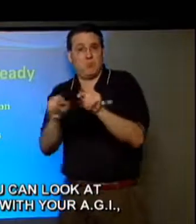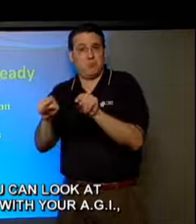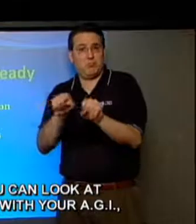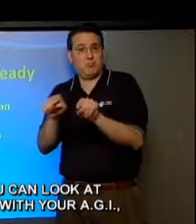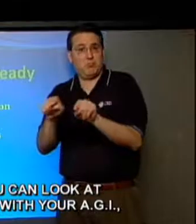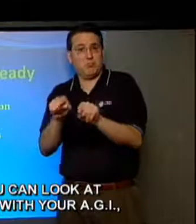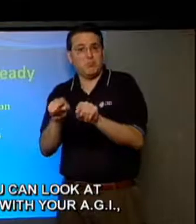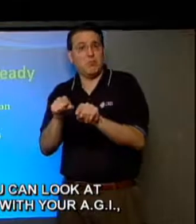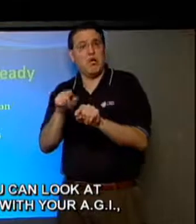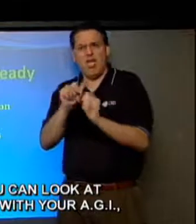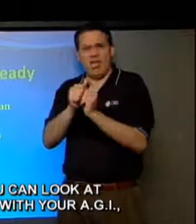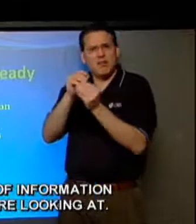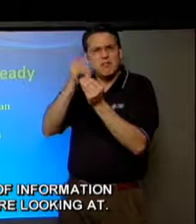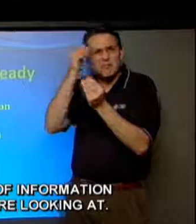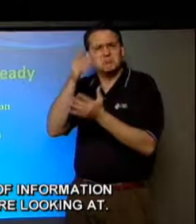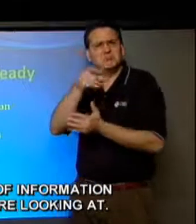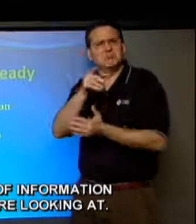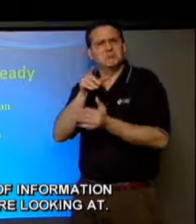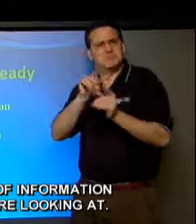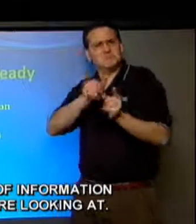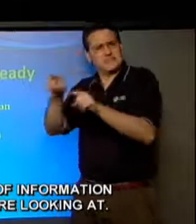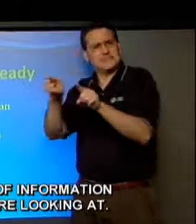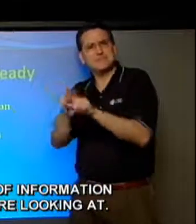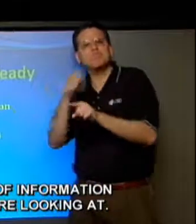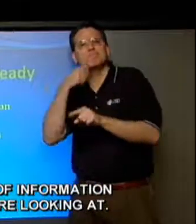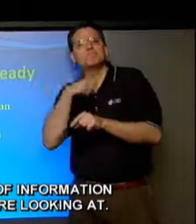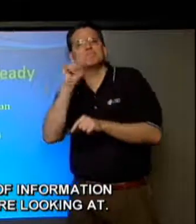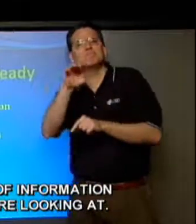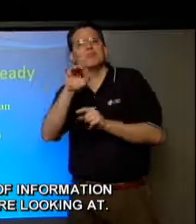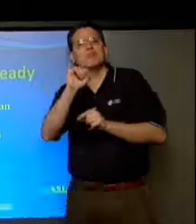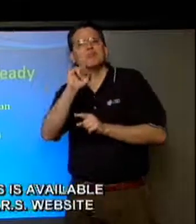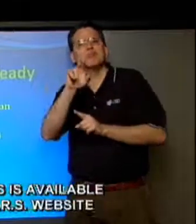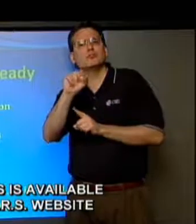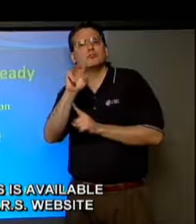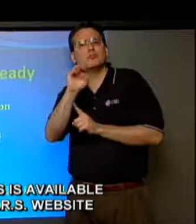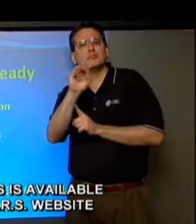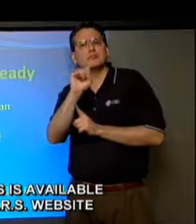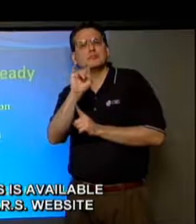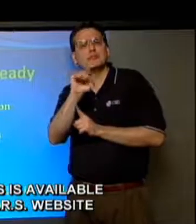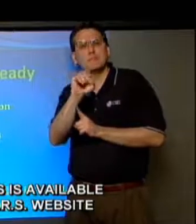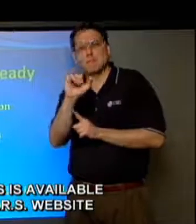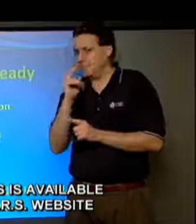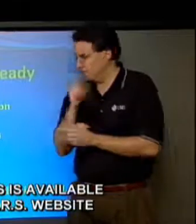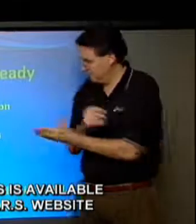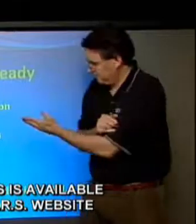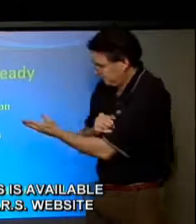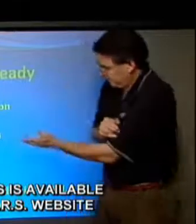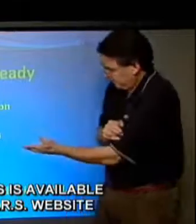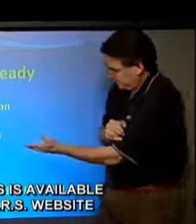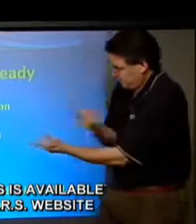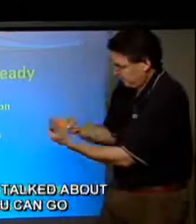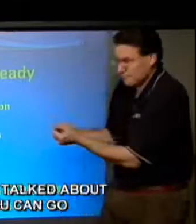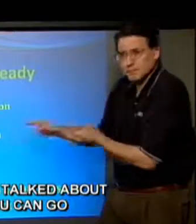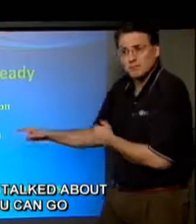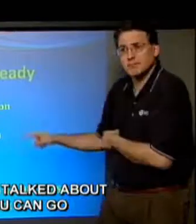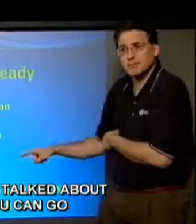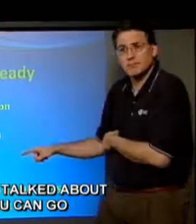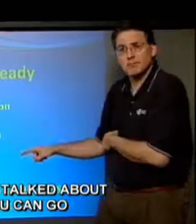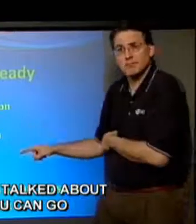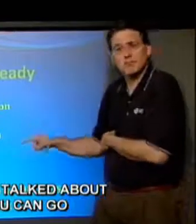you with your AGI, to help you know what kinds of information they're looking at. And again, a lot of this is available at that IRS website I recently talked about,